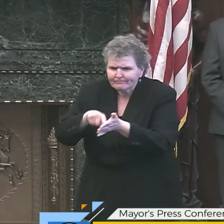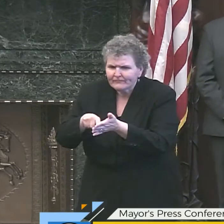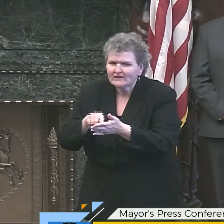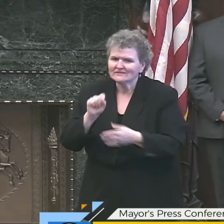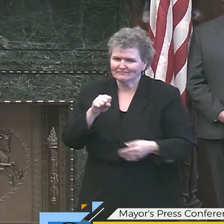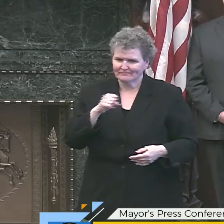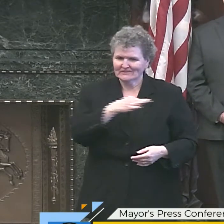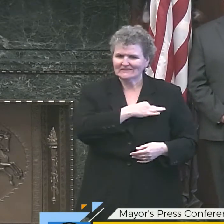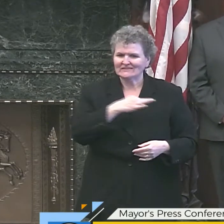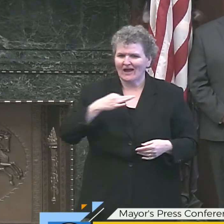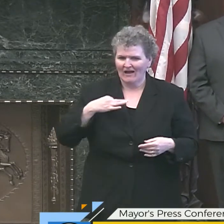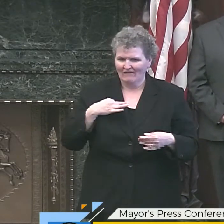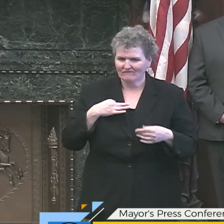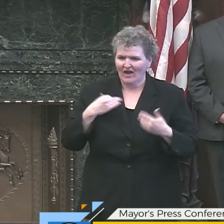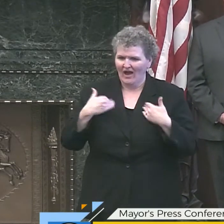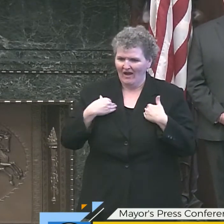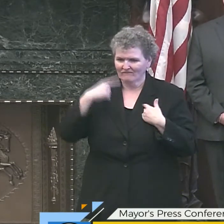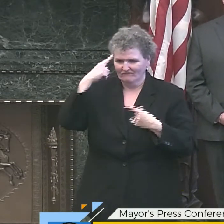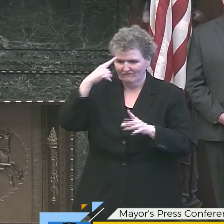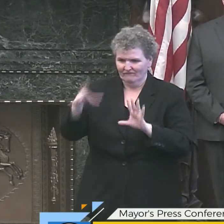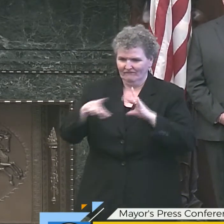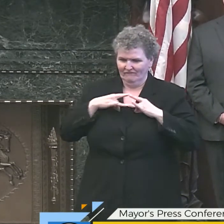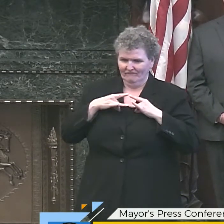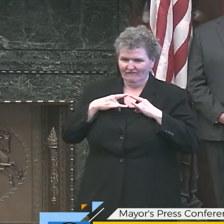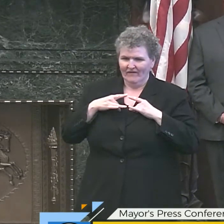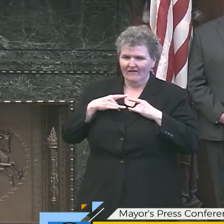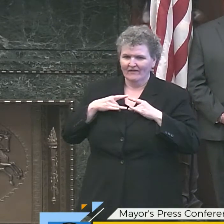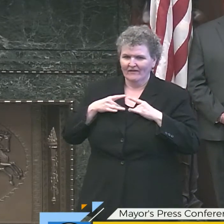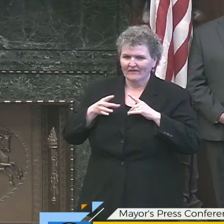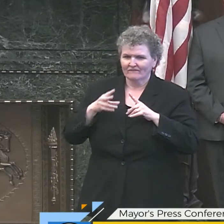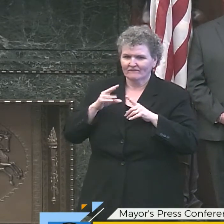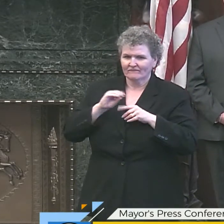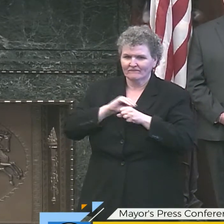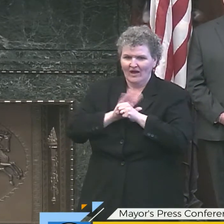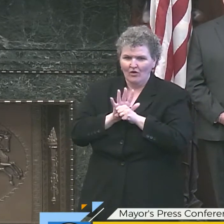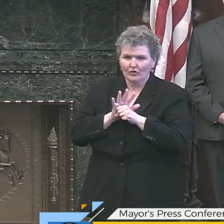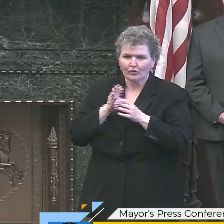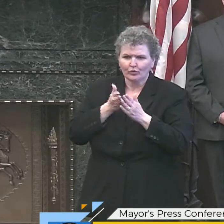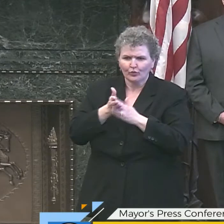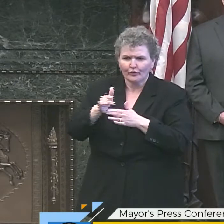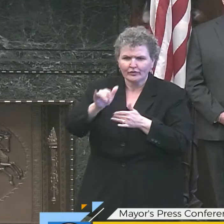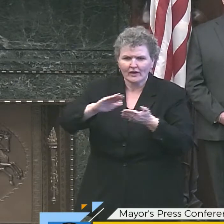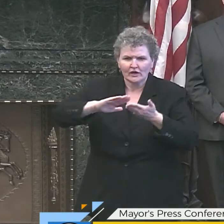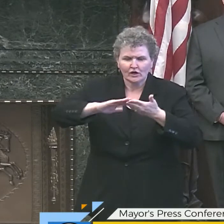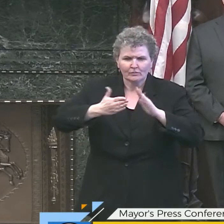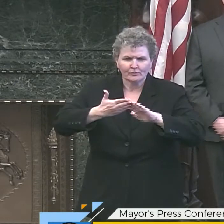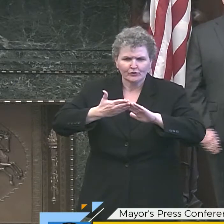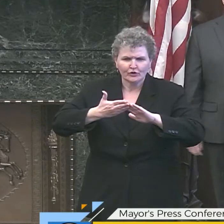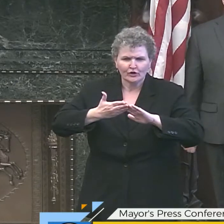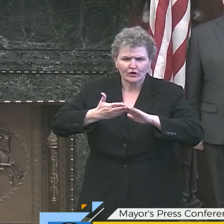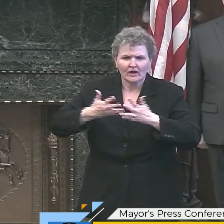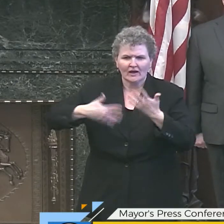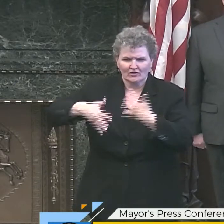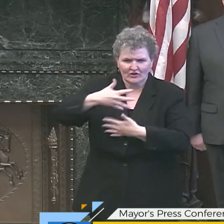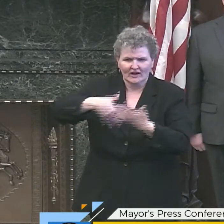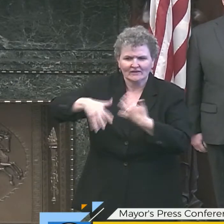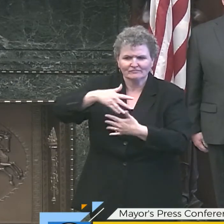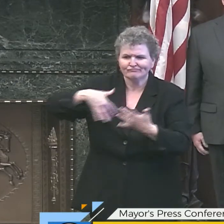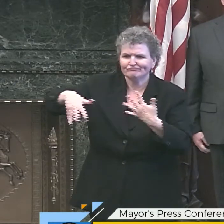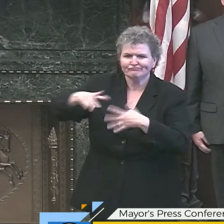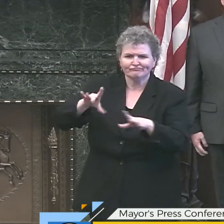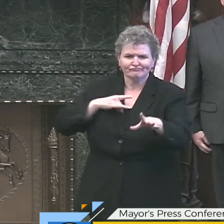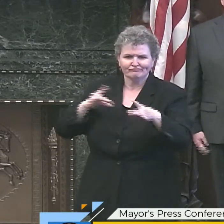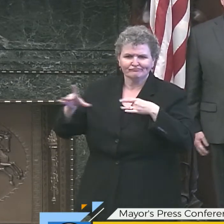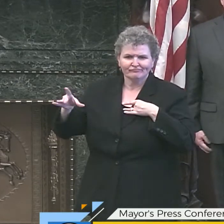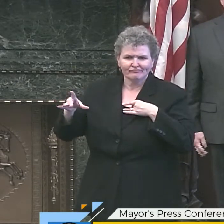infected, if not all, would have received it through some sort of community interaction. We're taking every